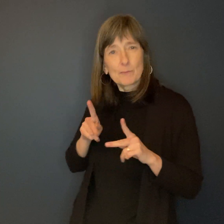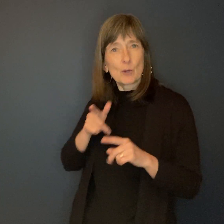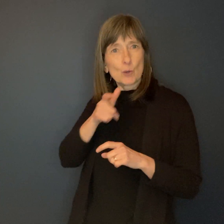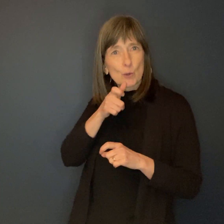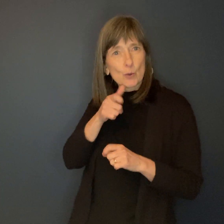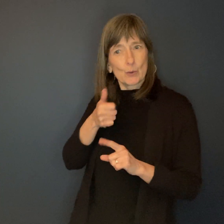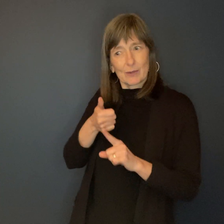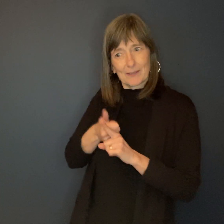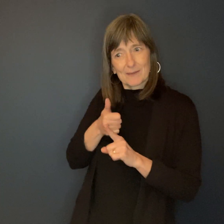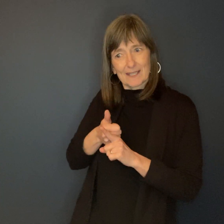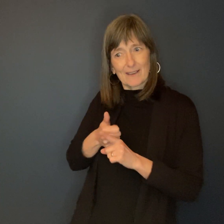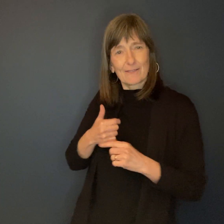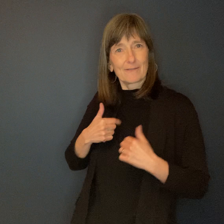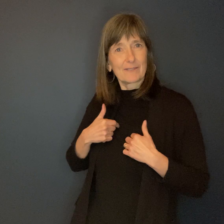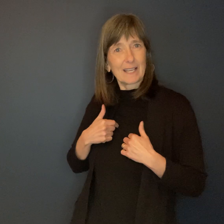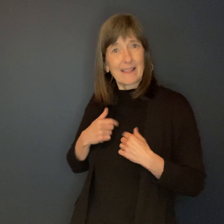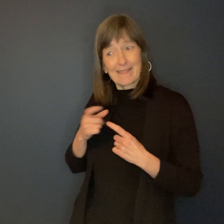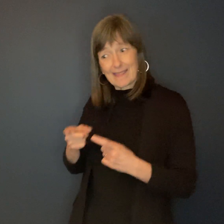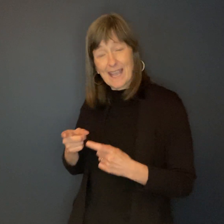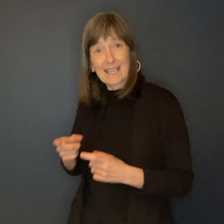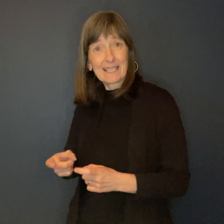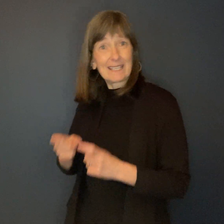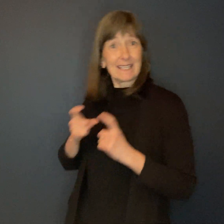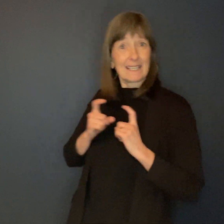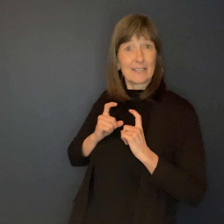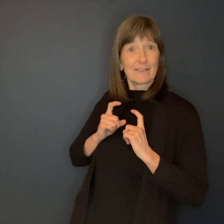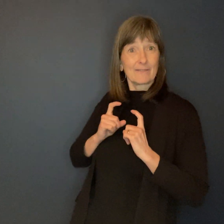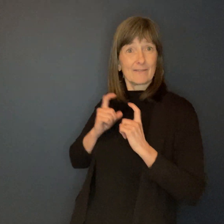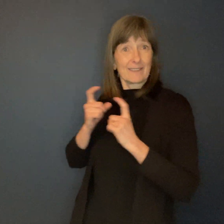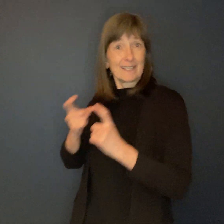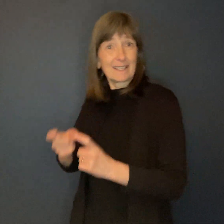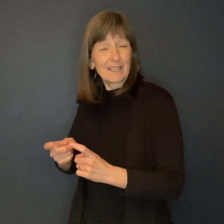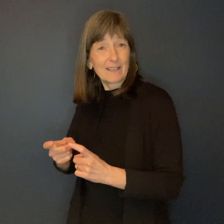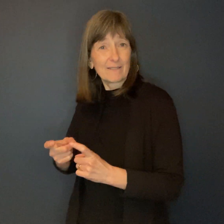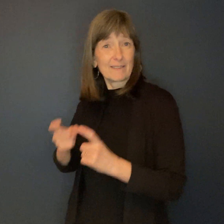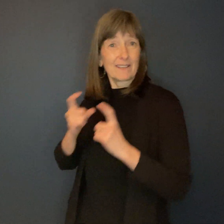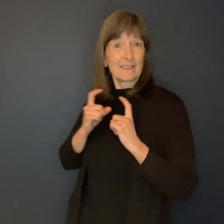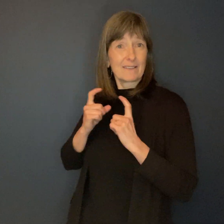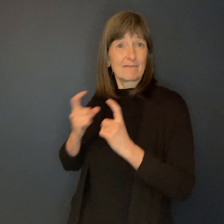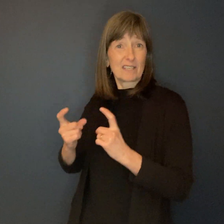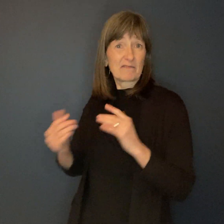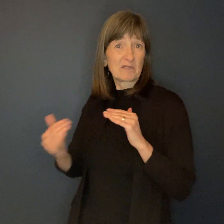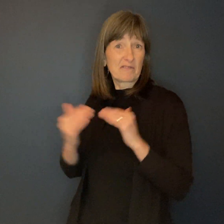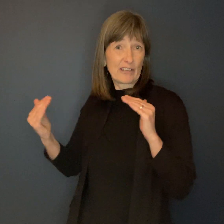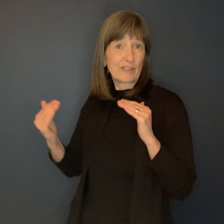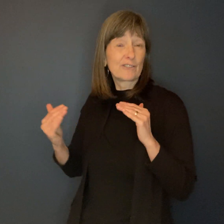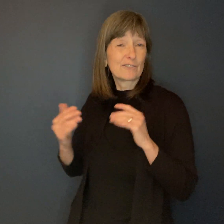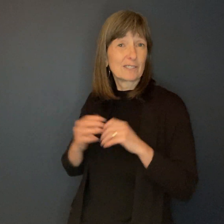who give as much as they get to the process. So no, I wouldn't change